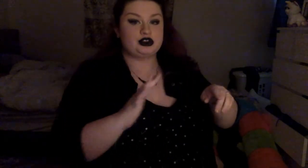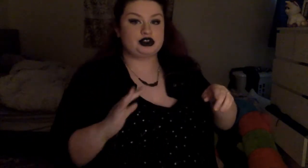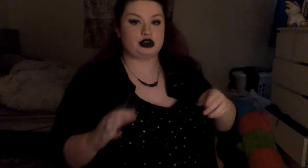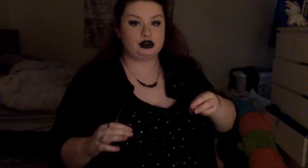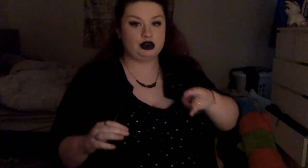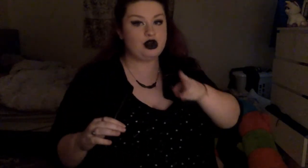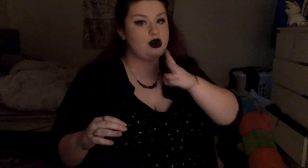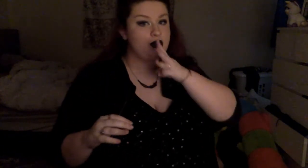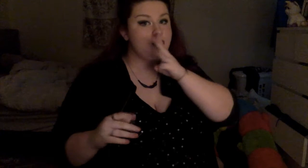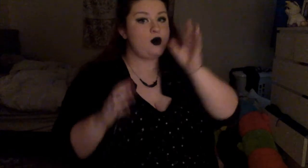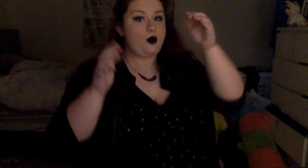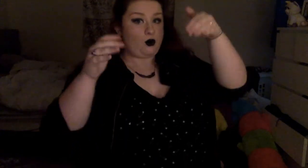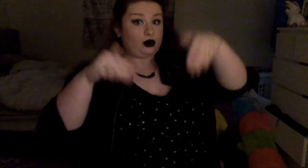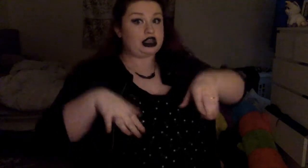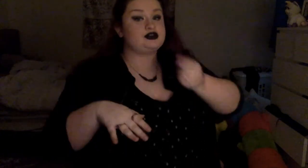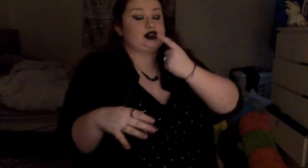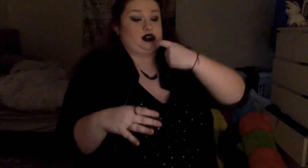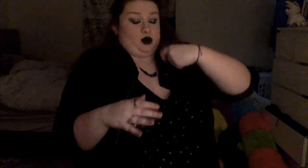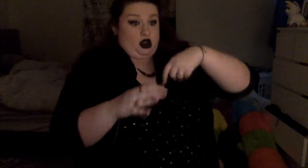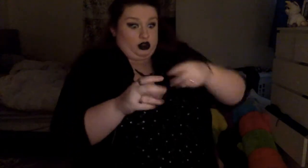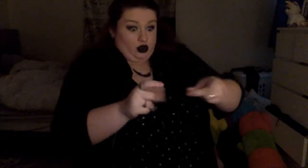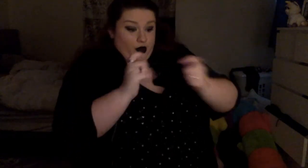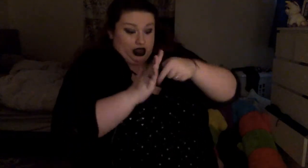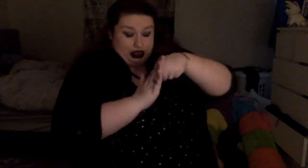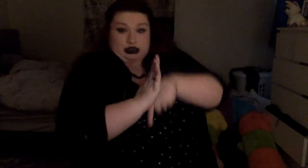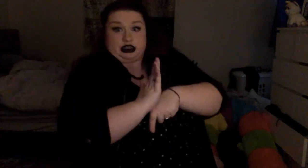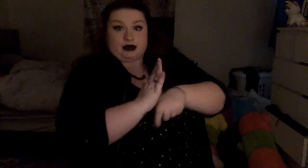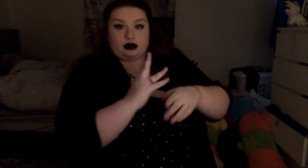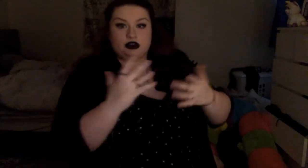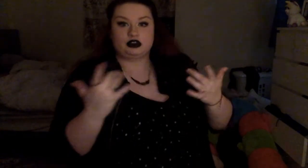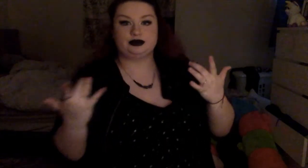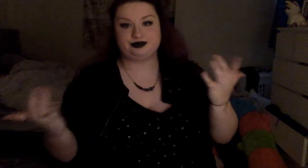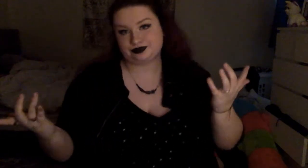So waves that swallow quick and deep.